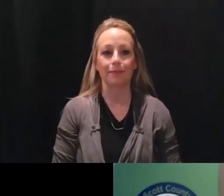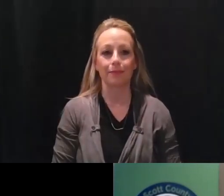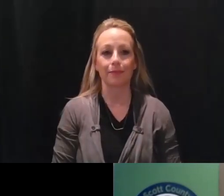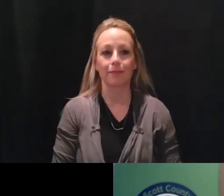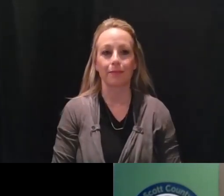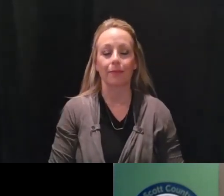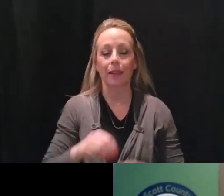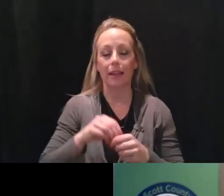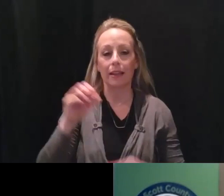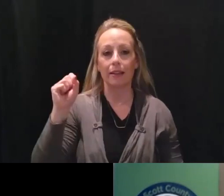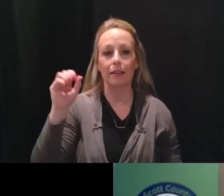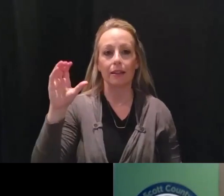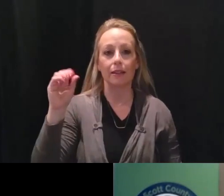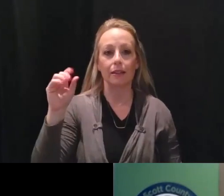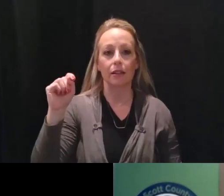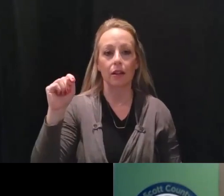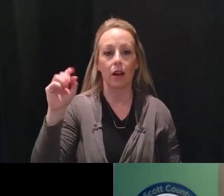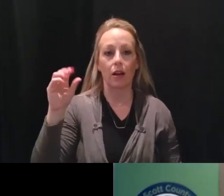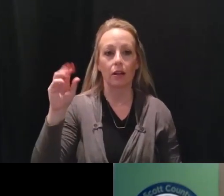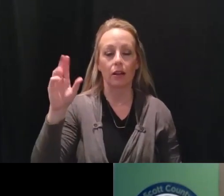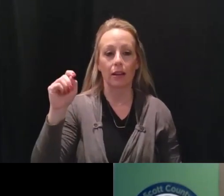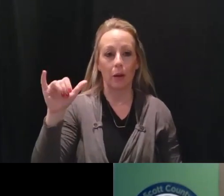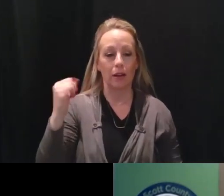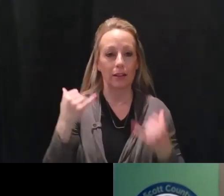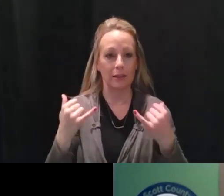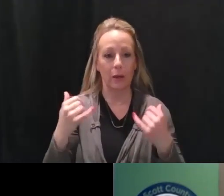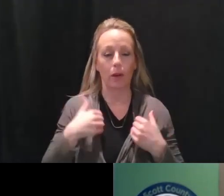In Scott County today, we have